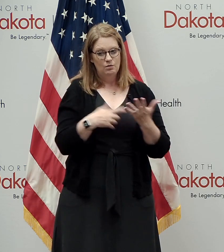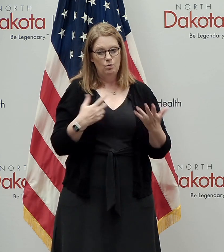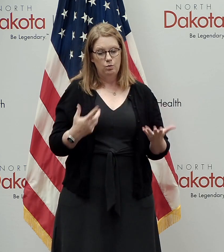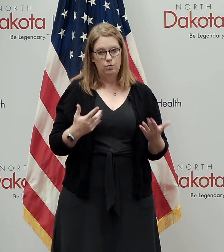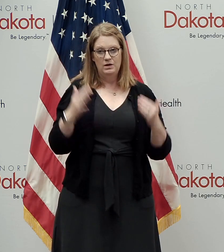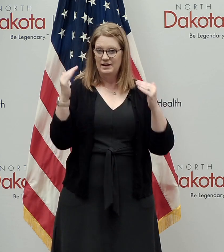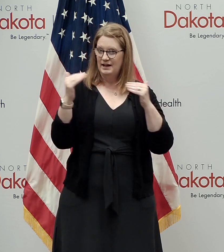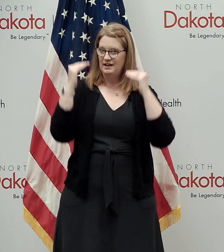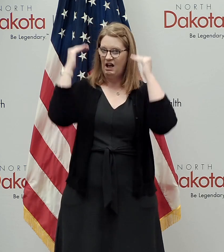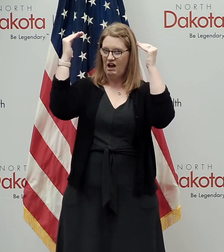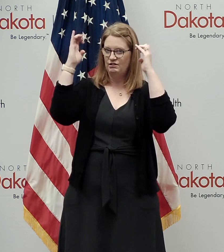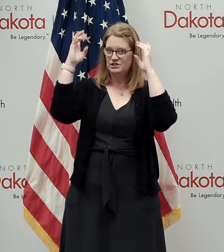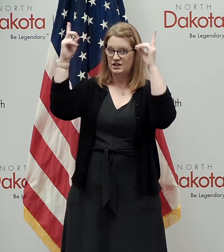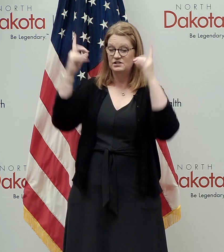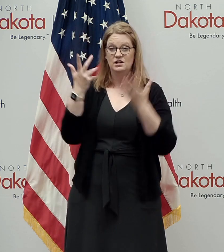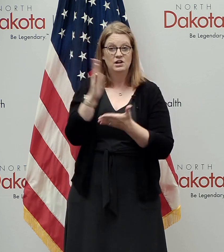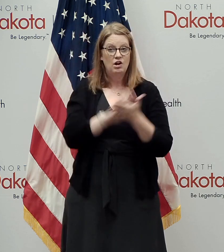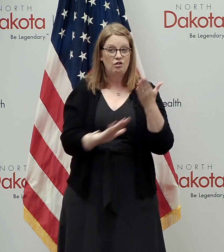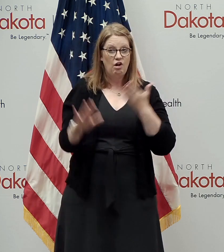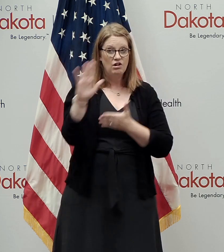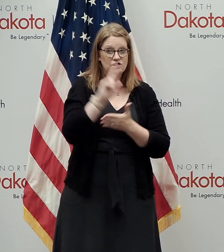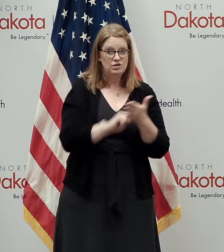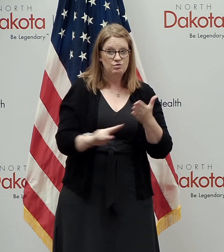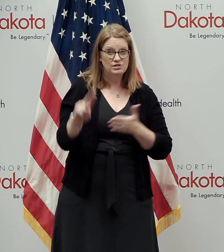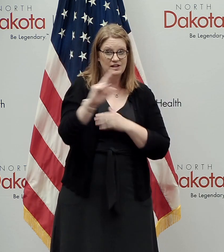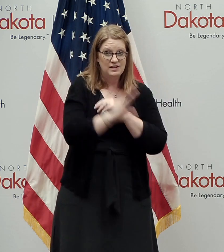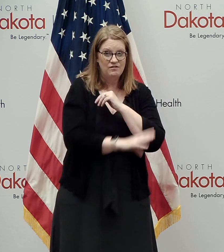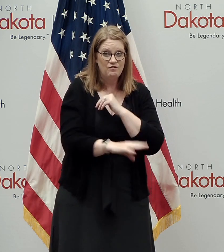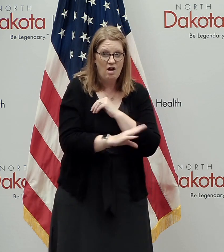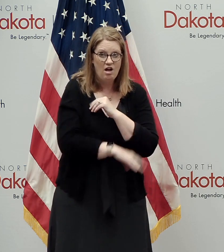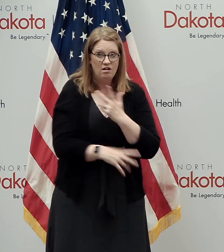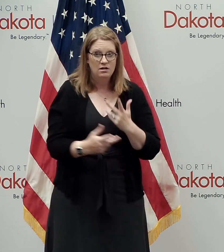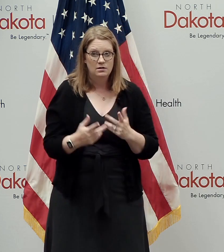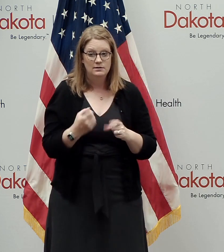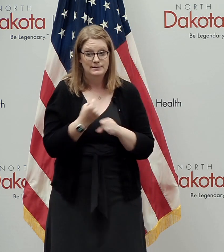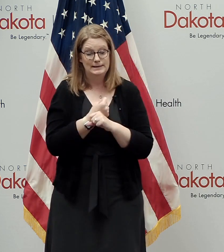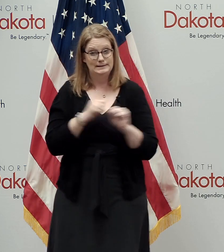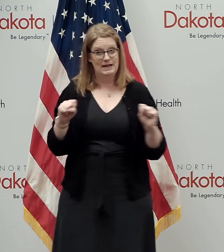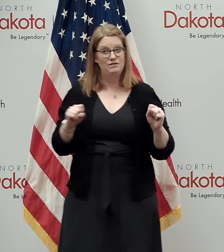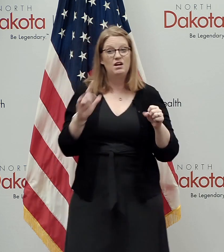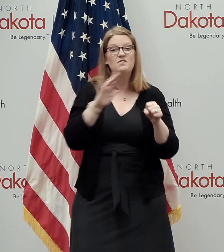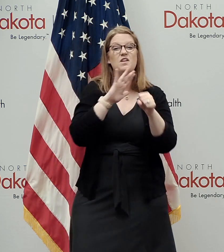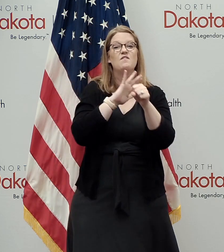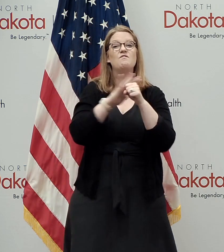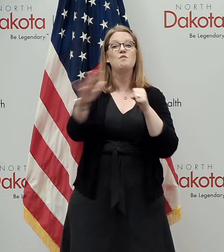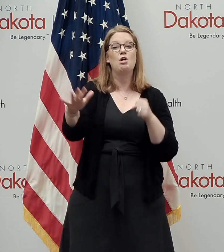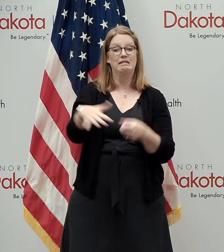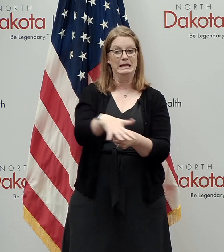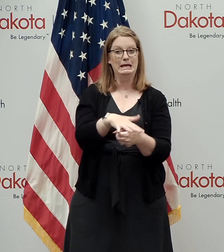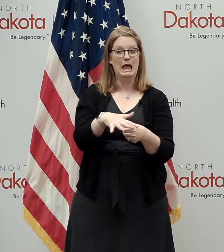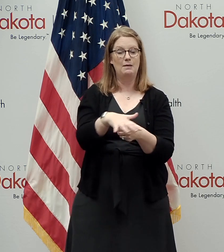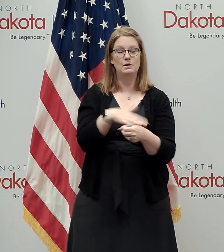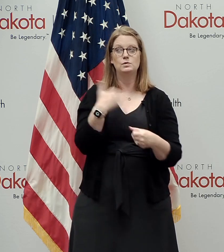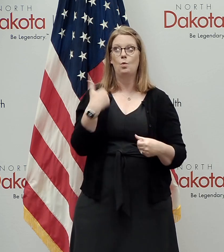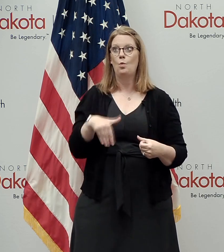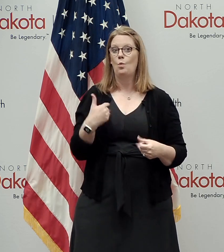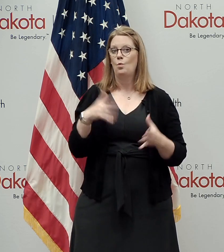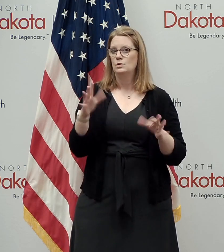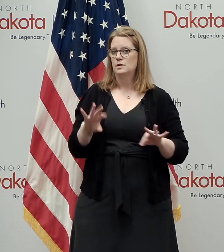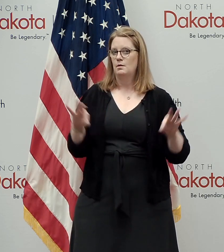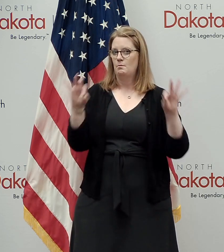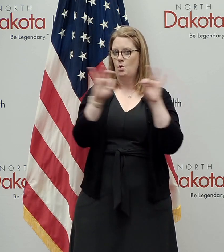move towards reopening our colleges and universities this fall, the safety of the entire campus community remains a top priority. I want to thank